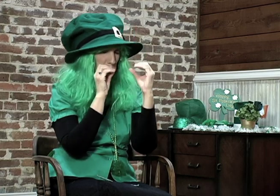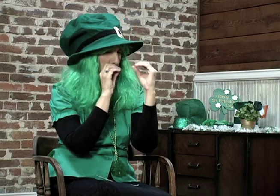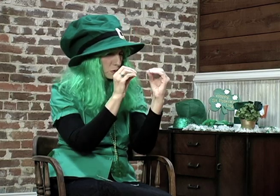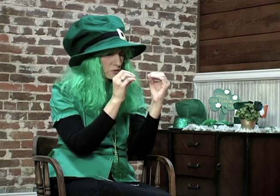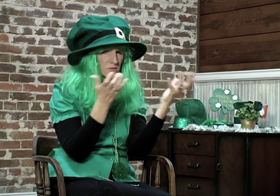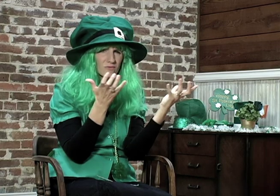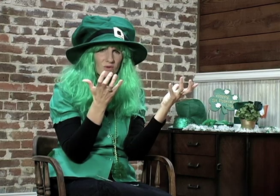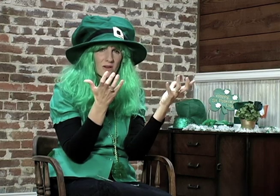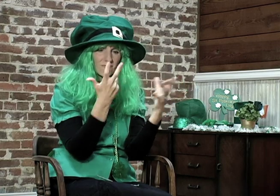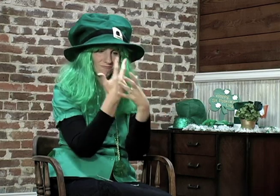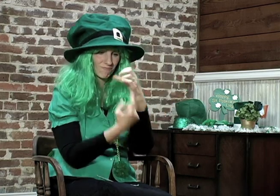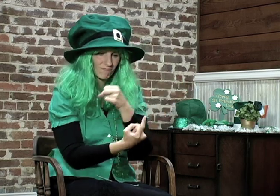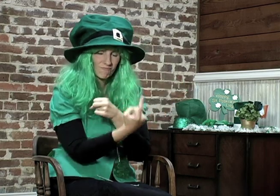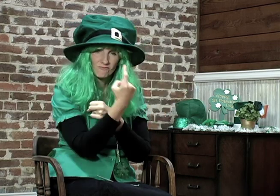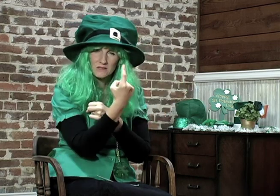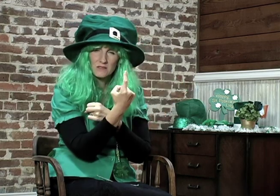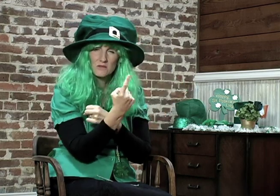to teach the Trinity.